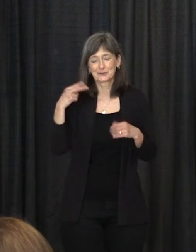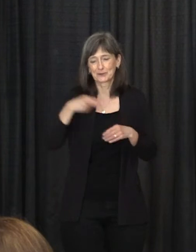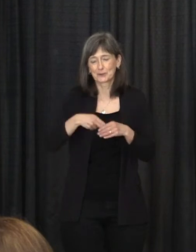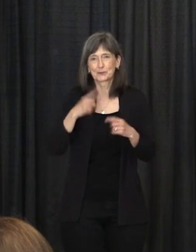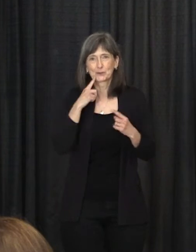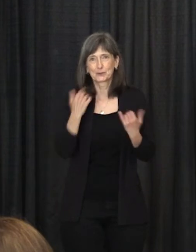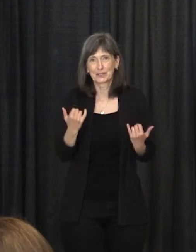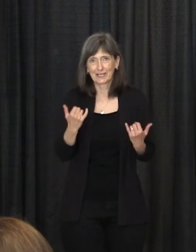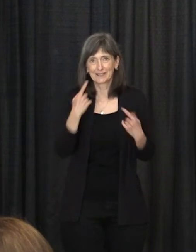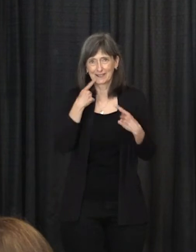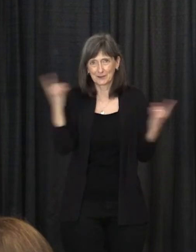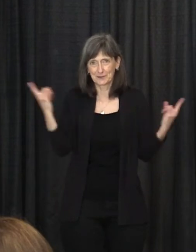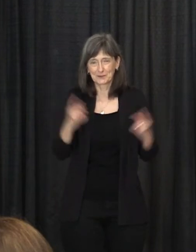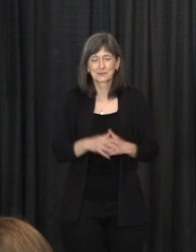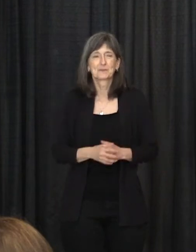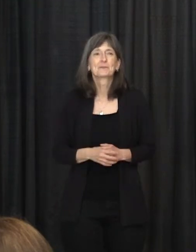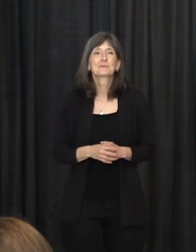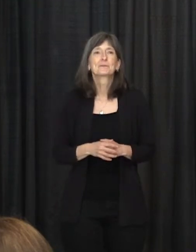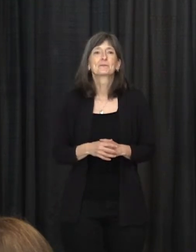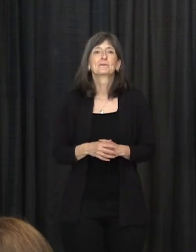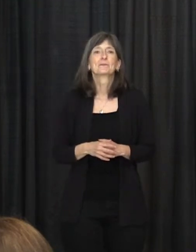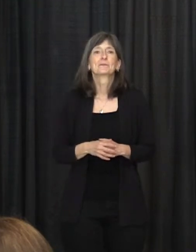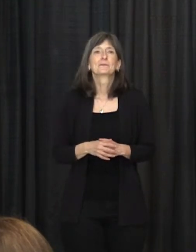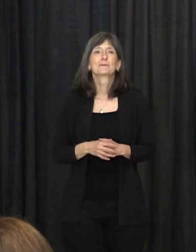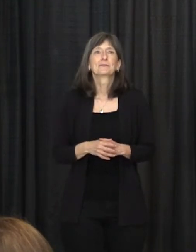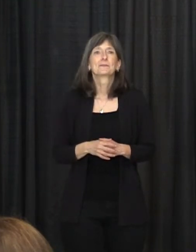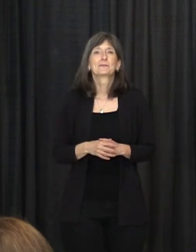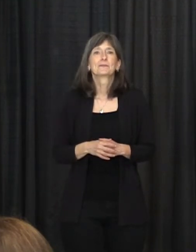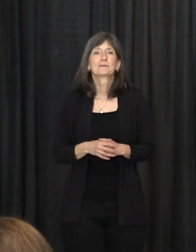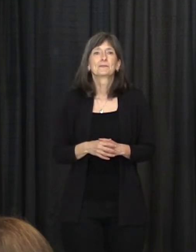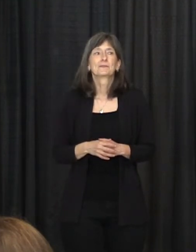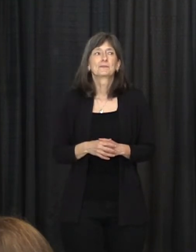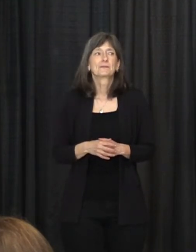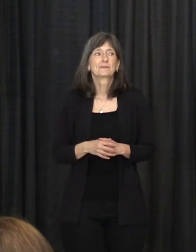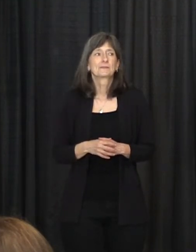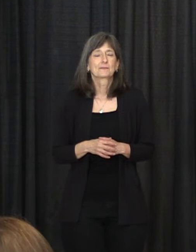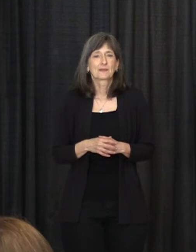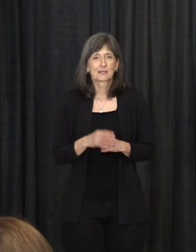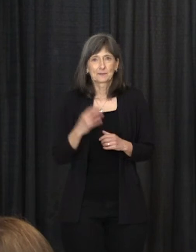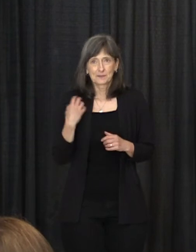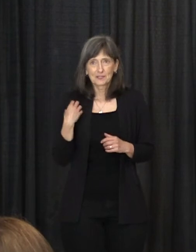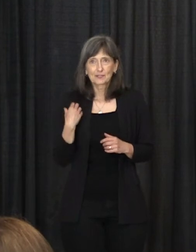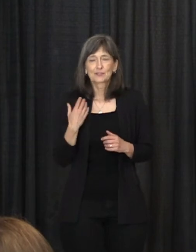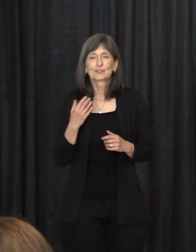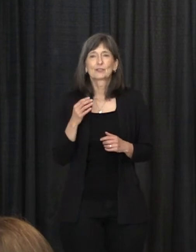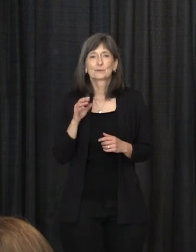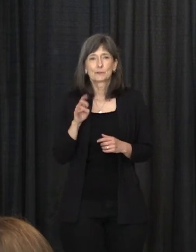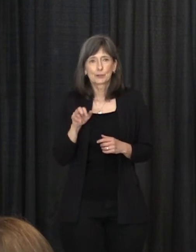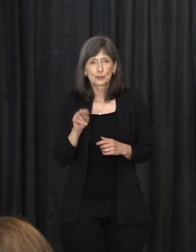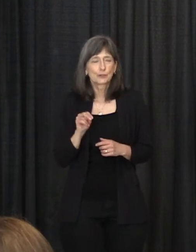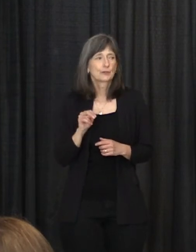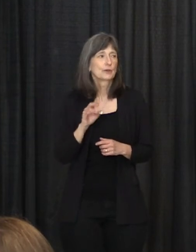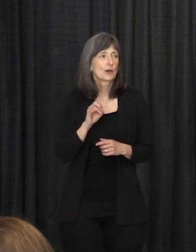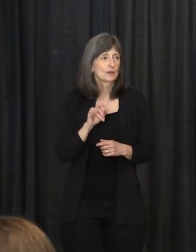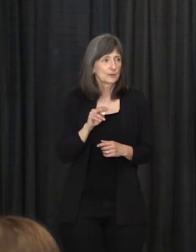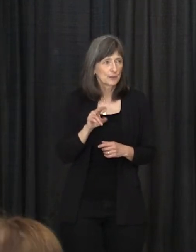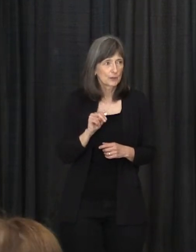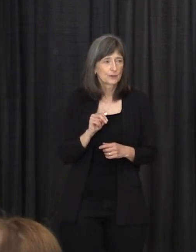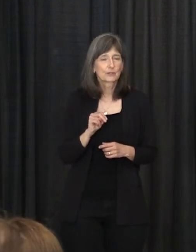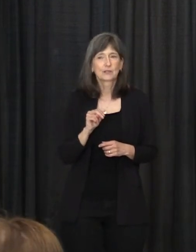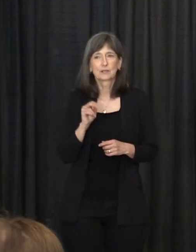in today's announcement. Minister Osborne, Premier Furey, Minister Jerry Byrne,